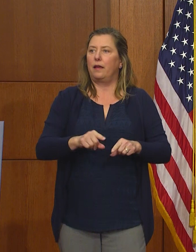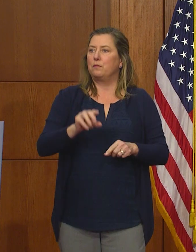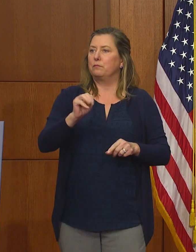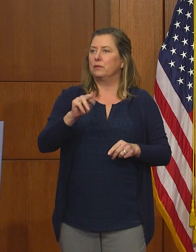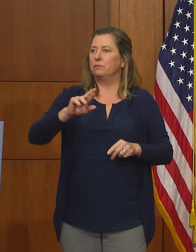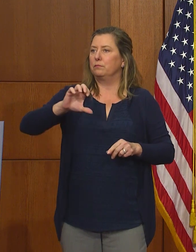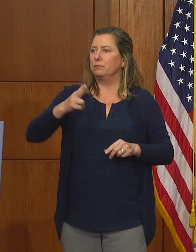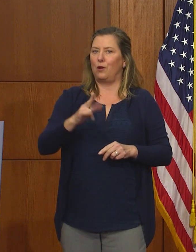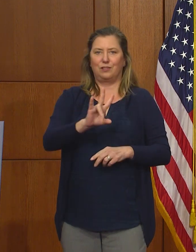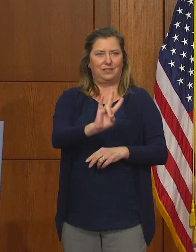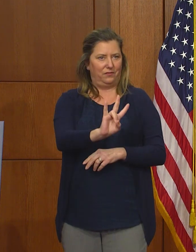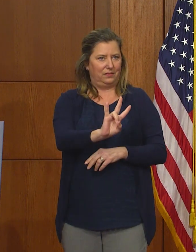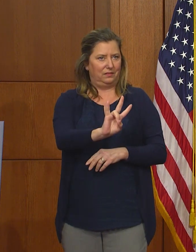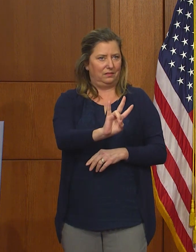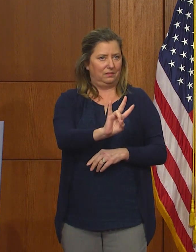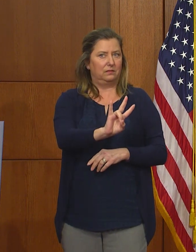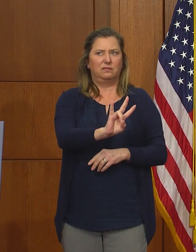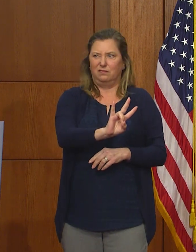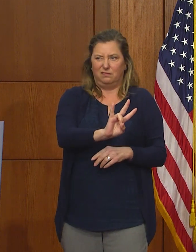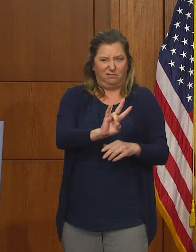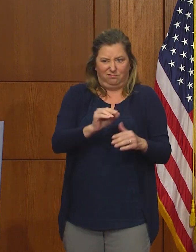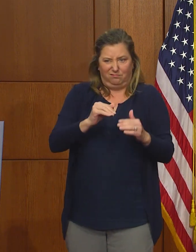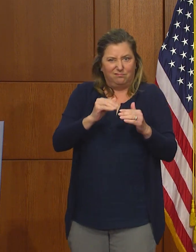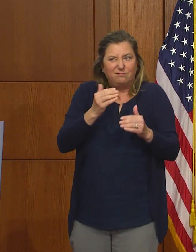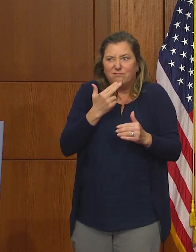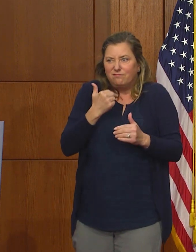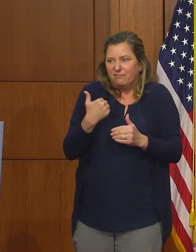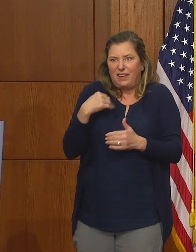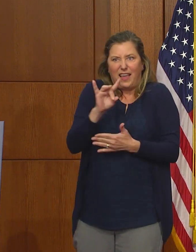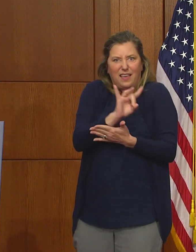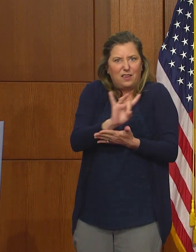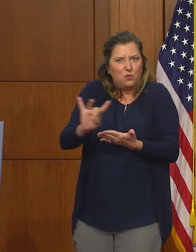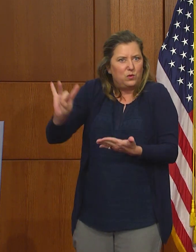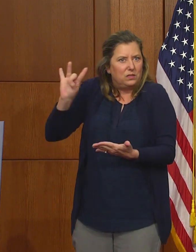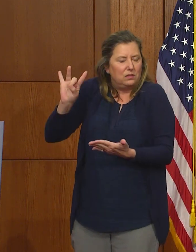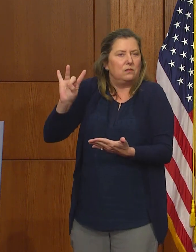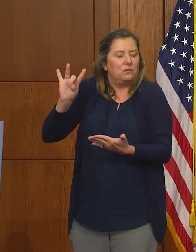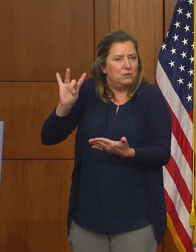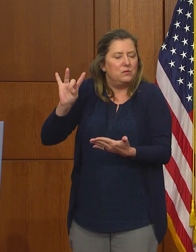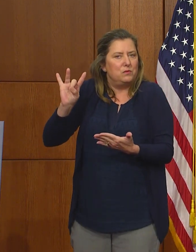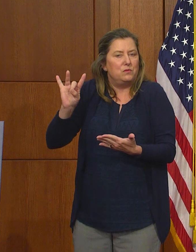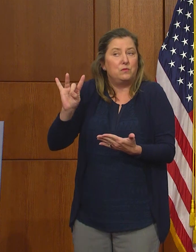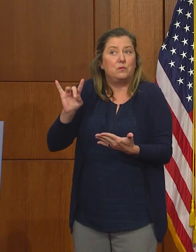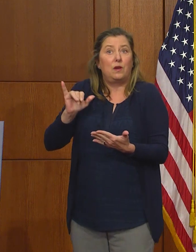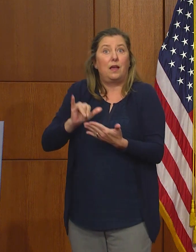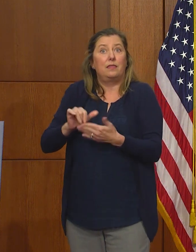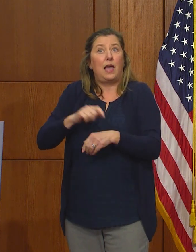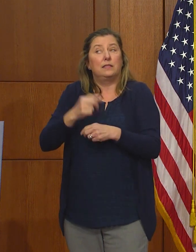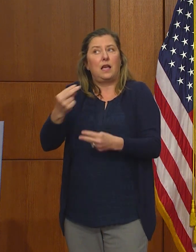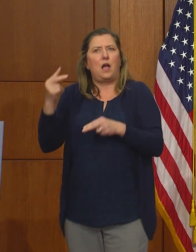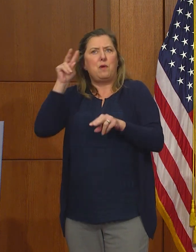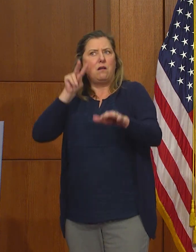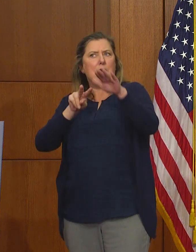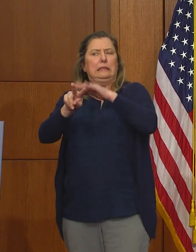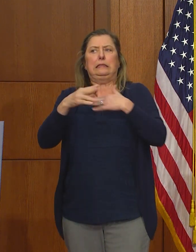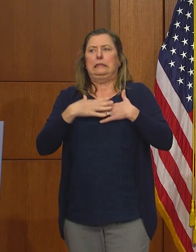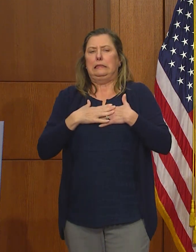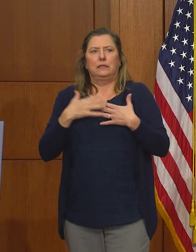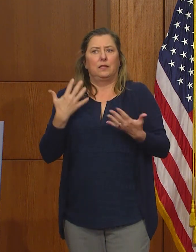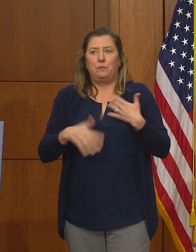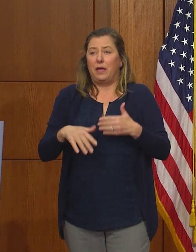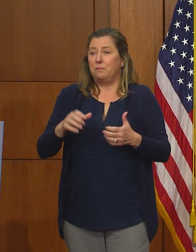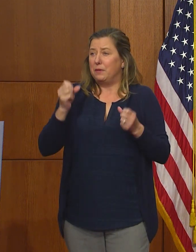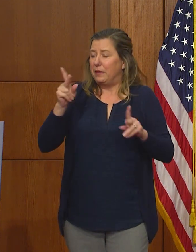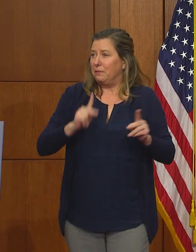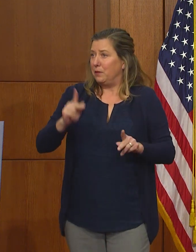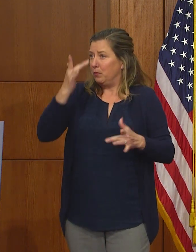March the 7th, less than 8 weeks ago. We feared a surge in hospitalization that would